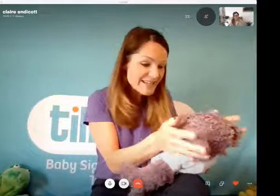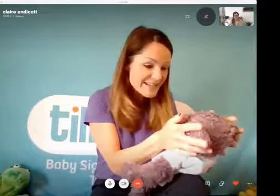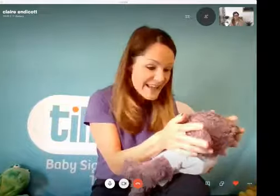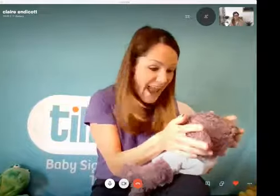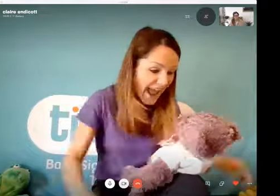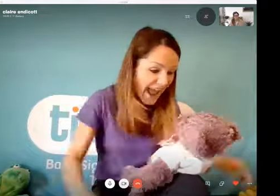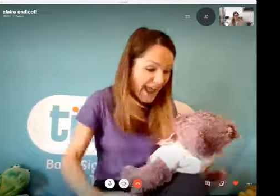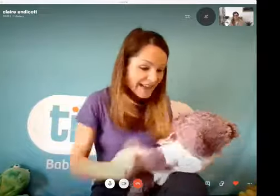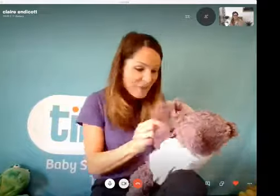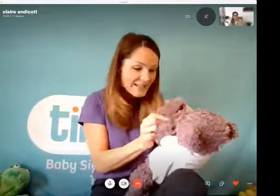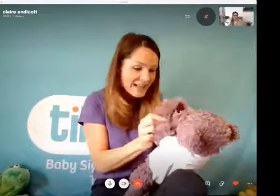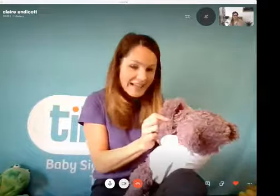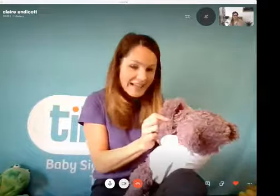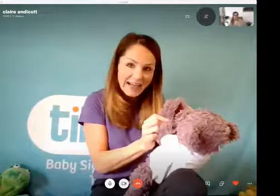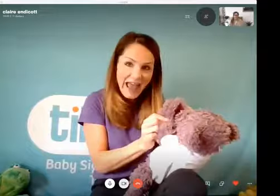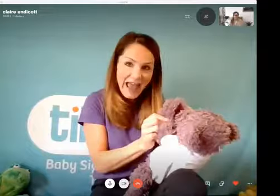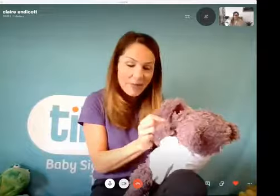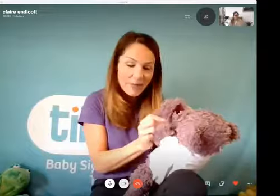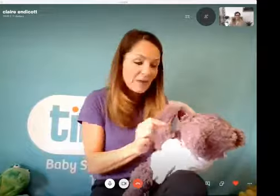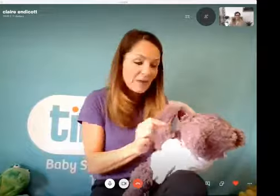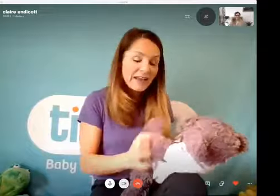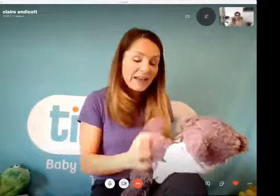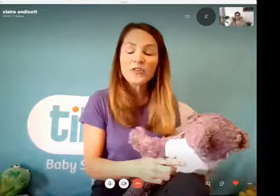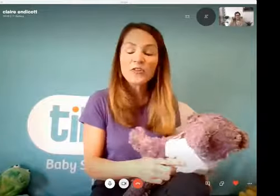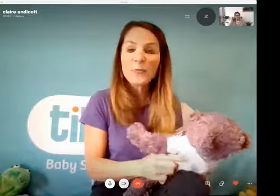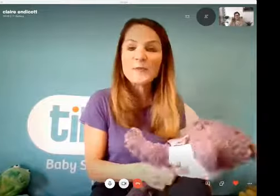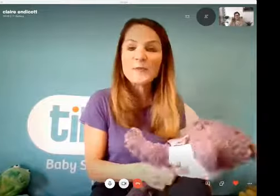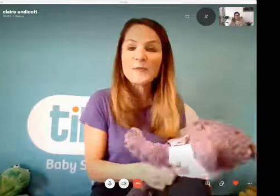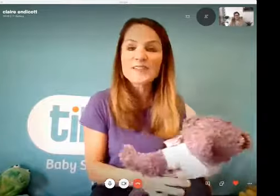Yay! Give your baby's hands a little clap. Now, often babies' first signs